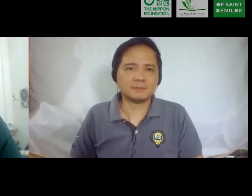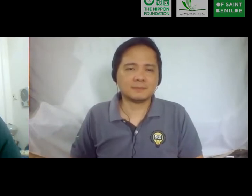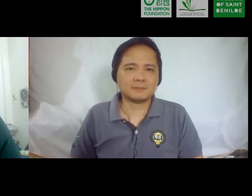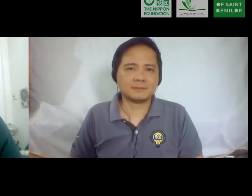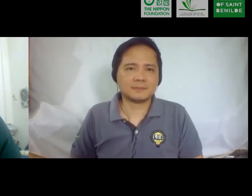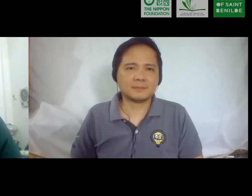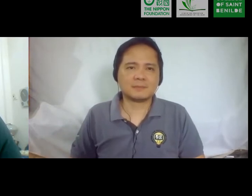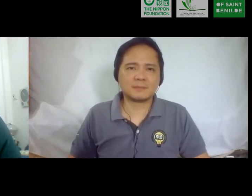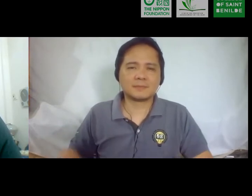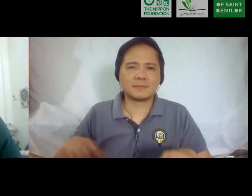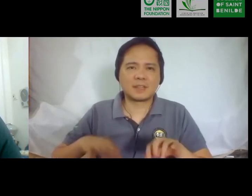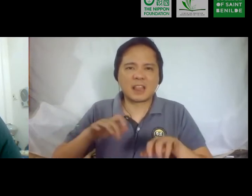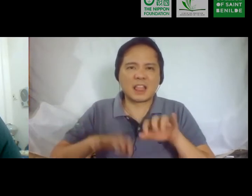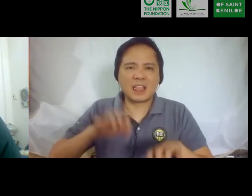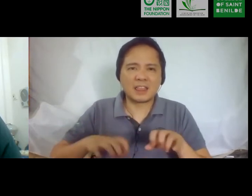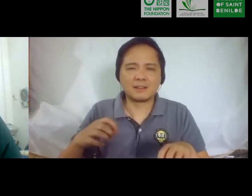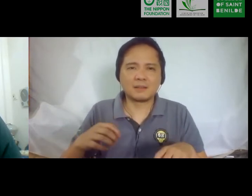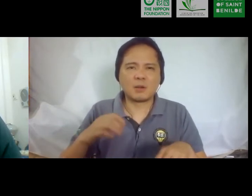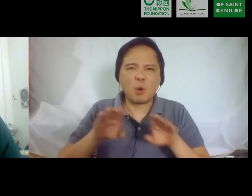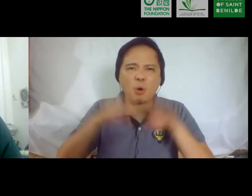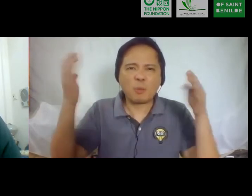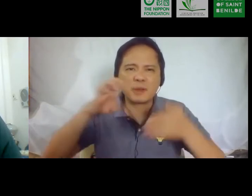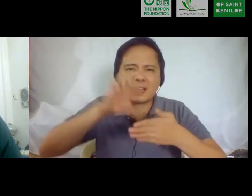Hitting Excel rather than Word, sorry.